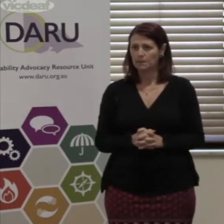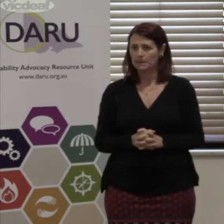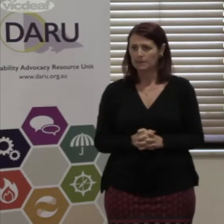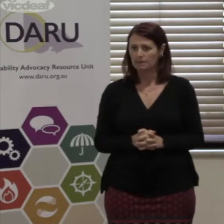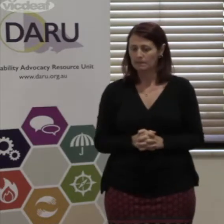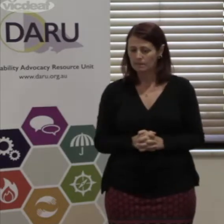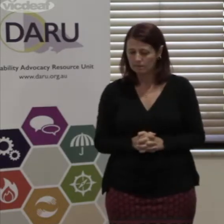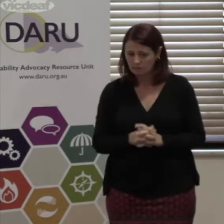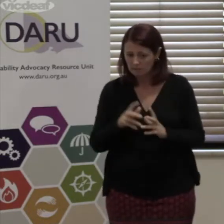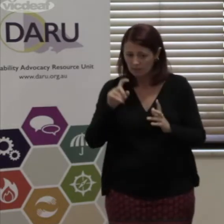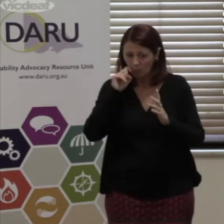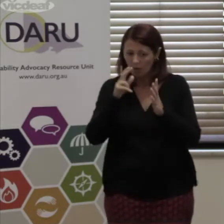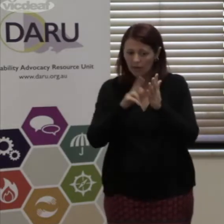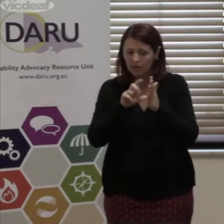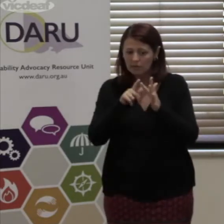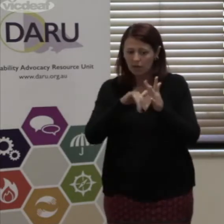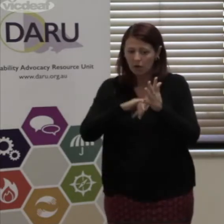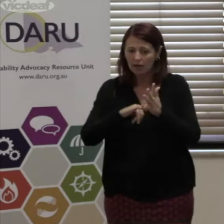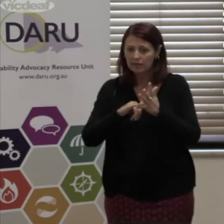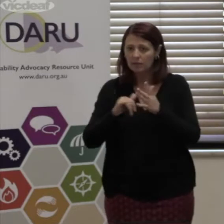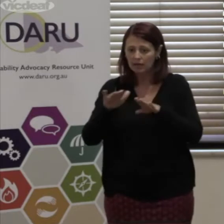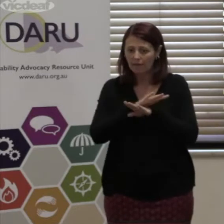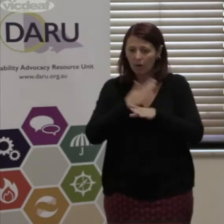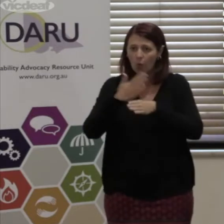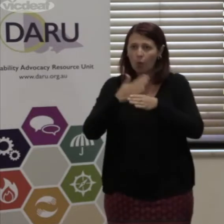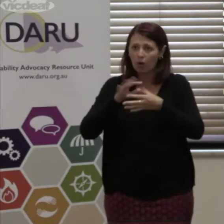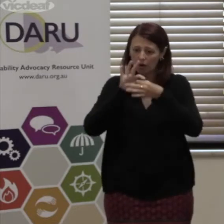Will NDIS cover work-based assistance?